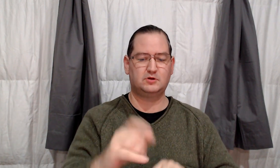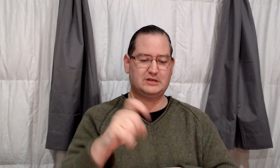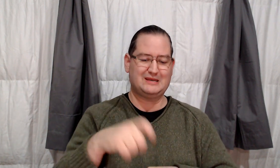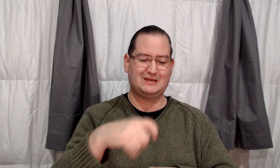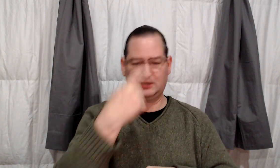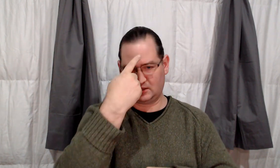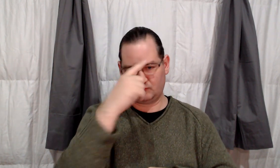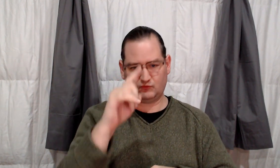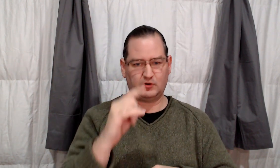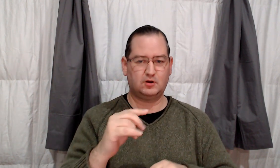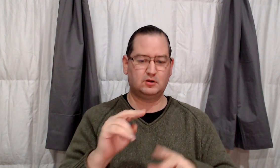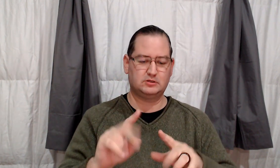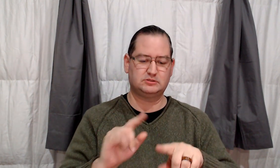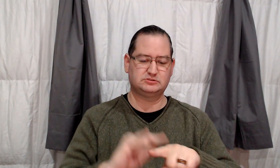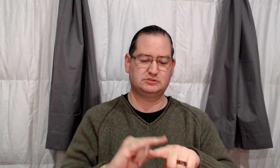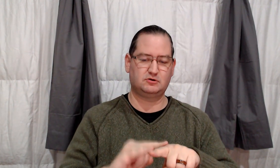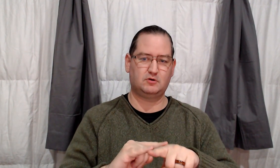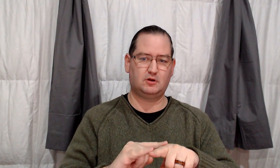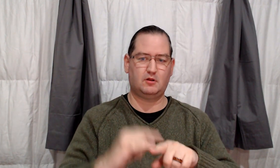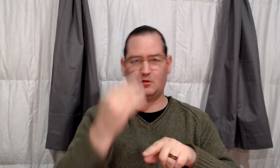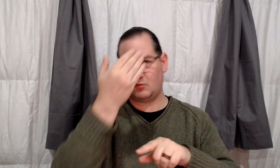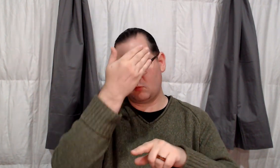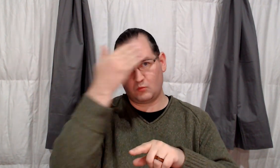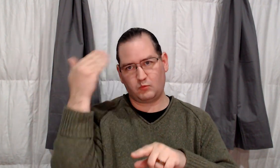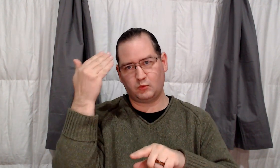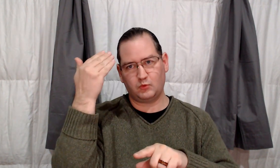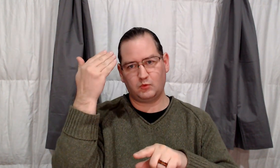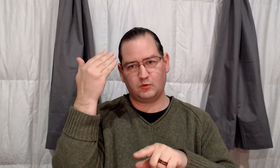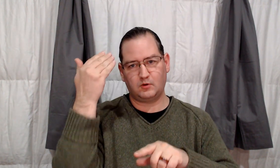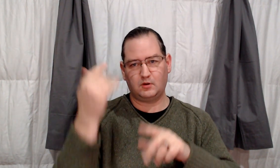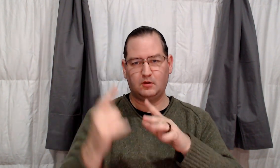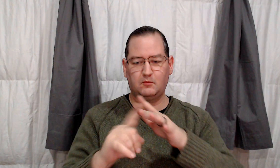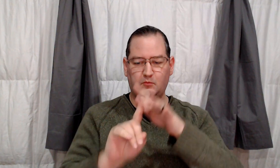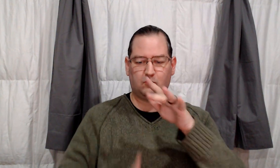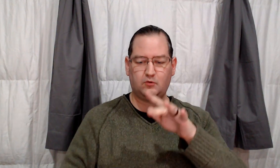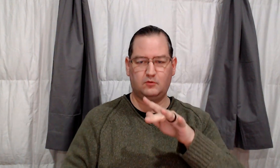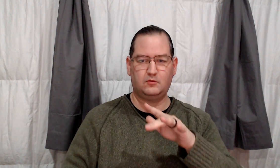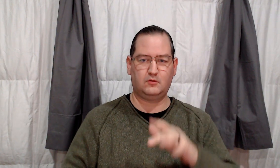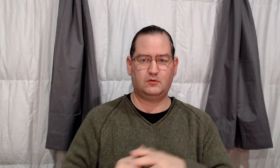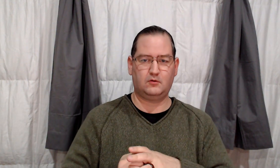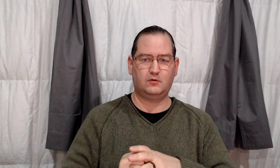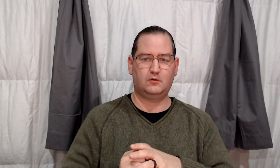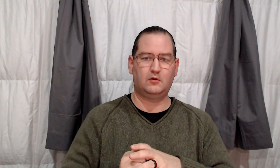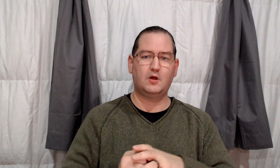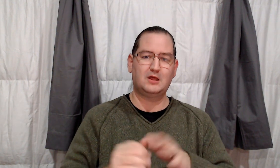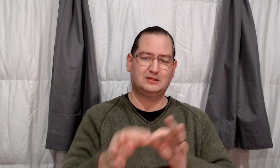replaced by a steely determination to be well, to have the life you